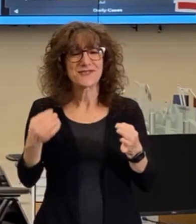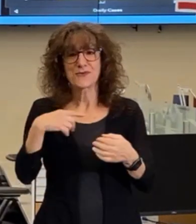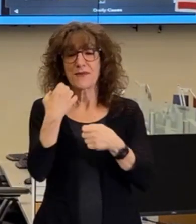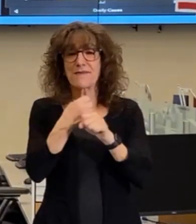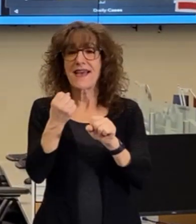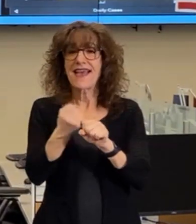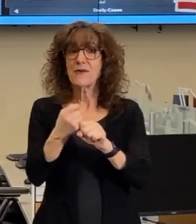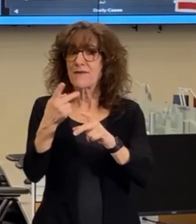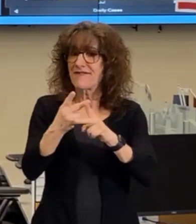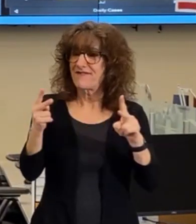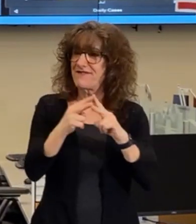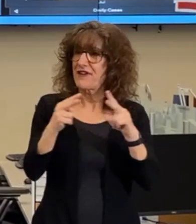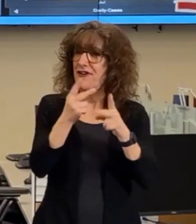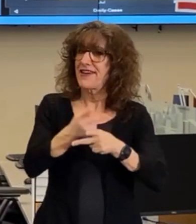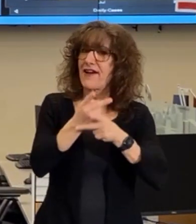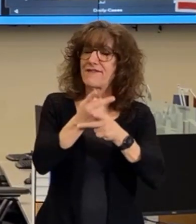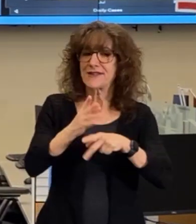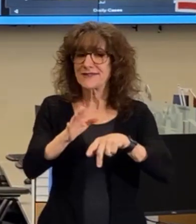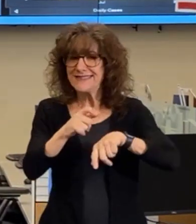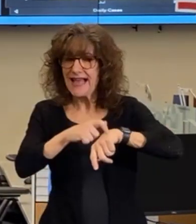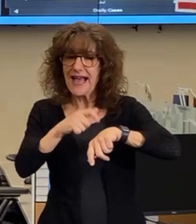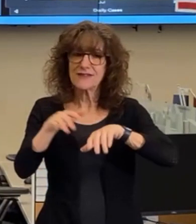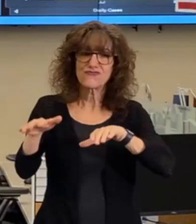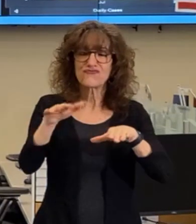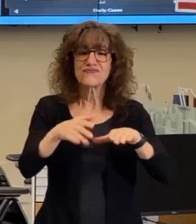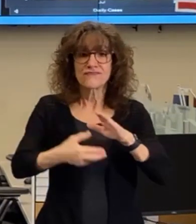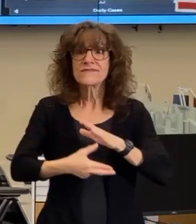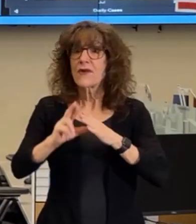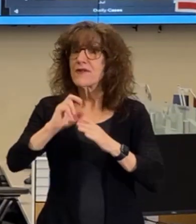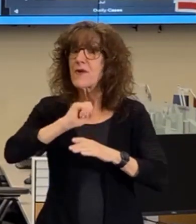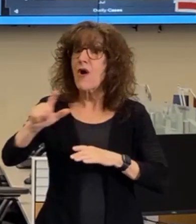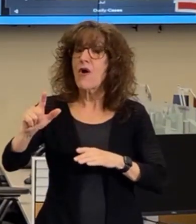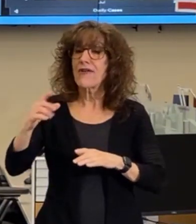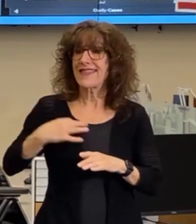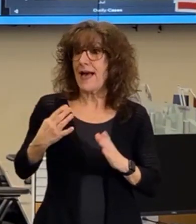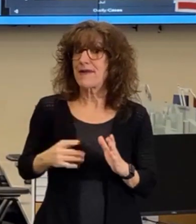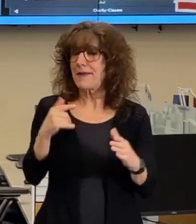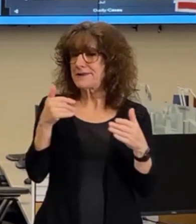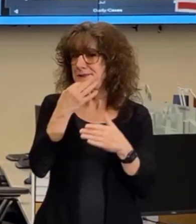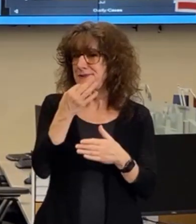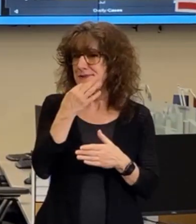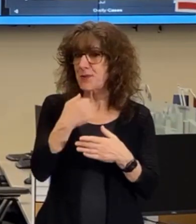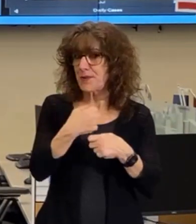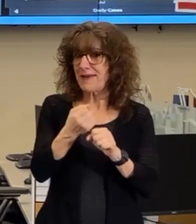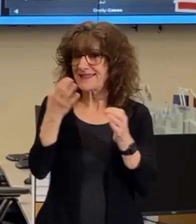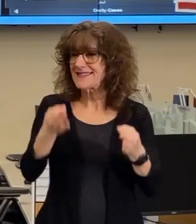been very careful and taking the time that's necessary to review all the candidates. But we're close. We're very